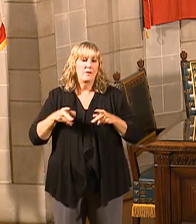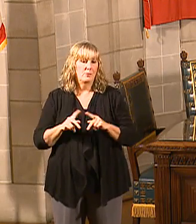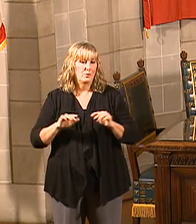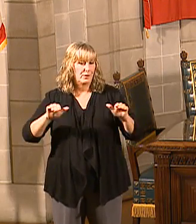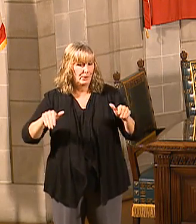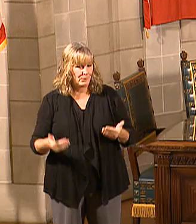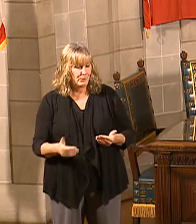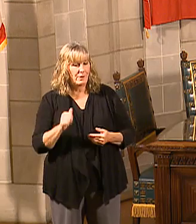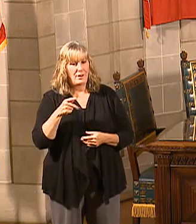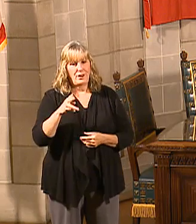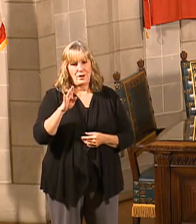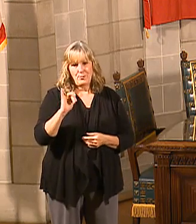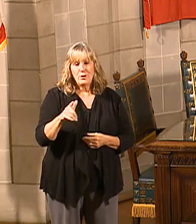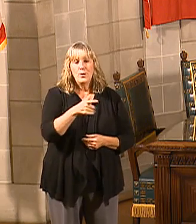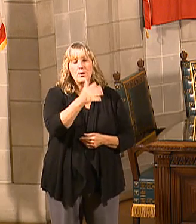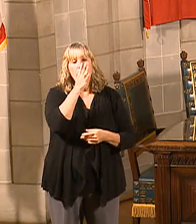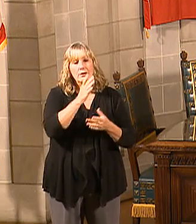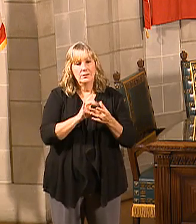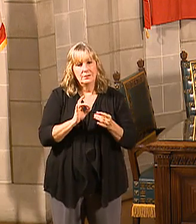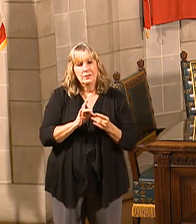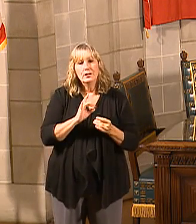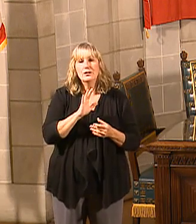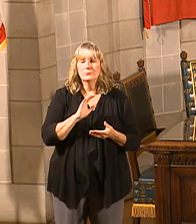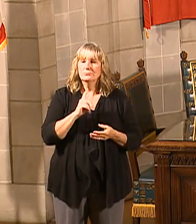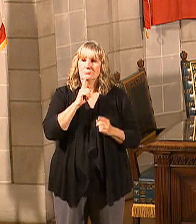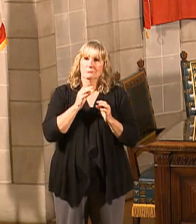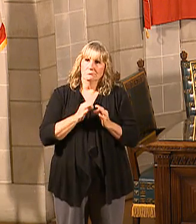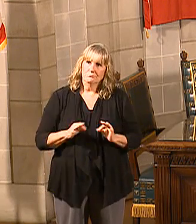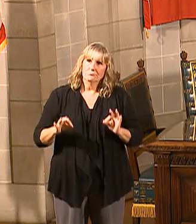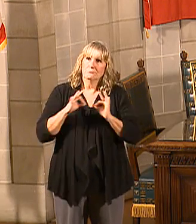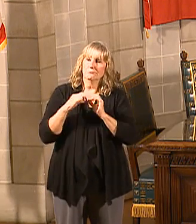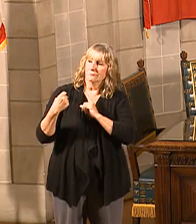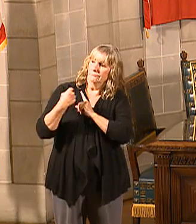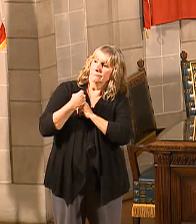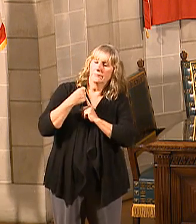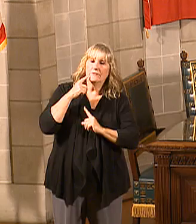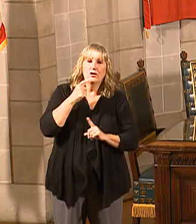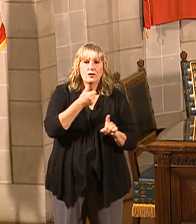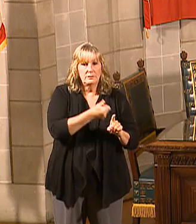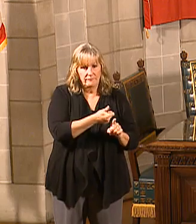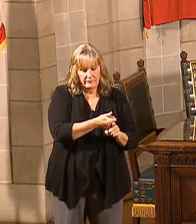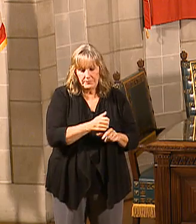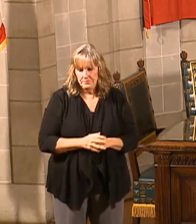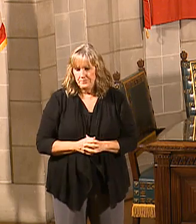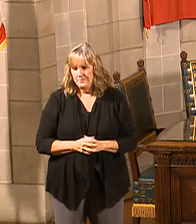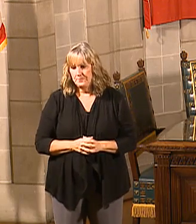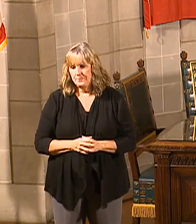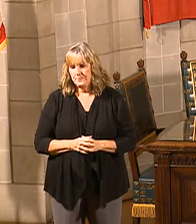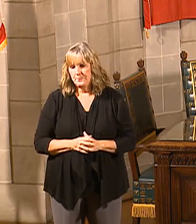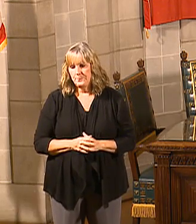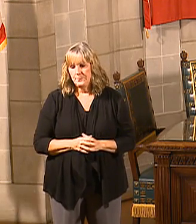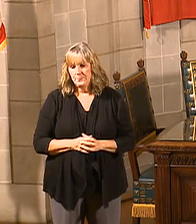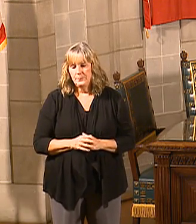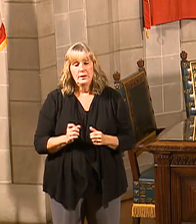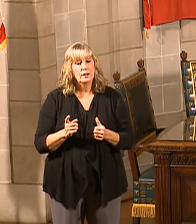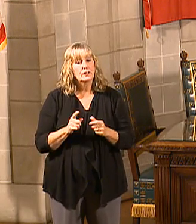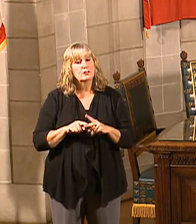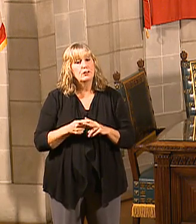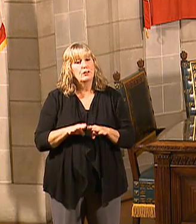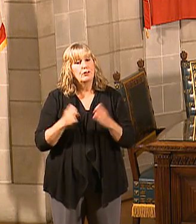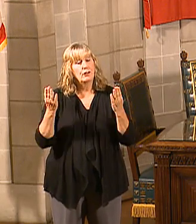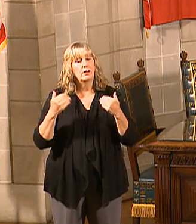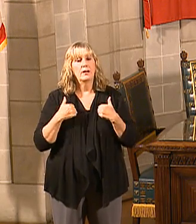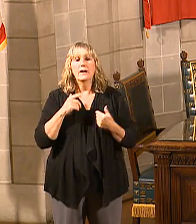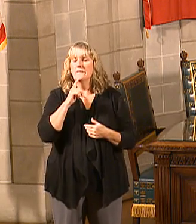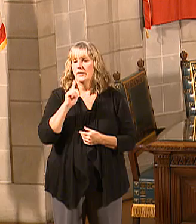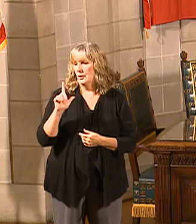introduce April, and she's going to talk about the meaningful impact that this program made for her. But we'll start with, we had